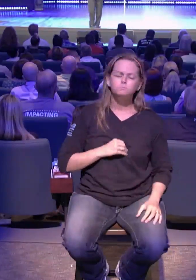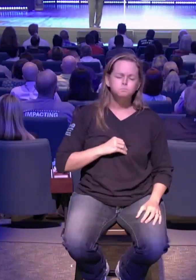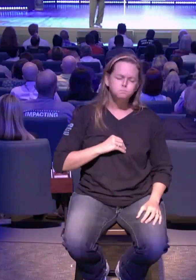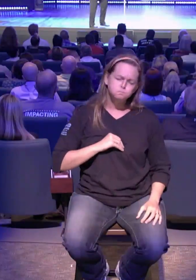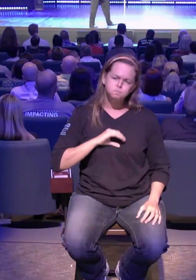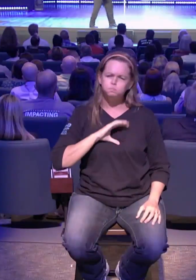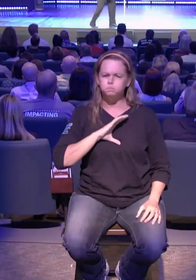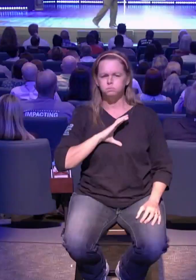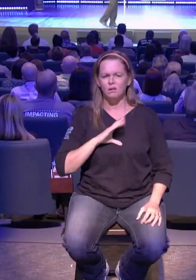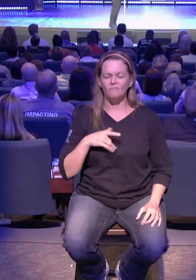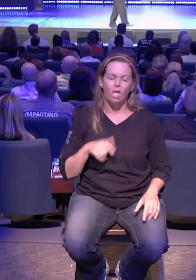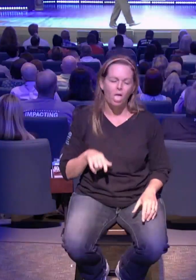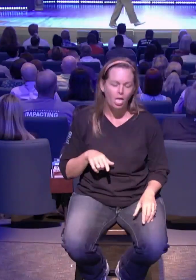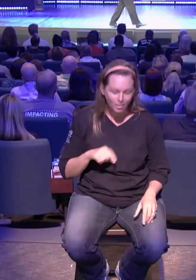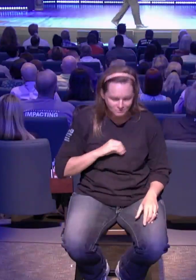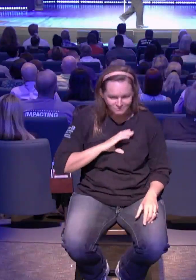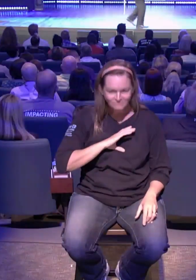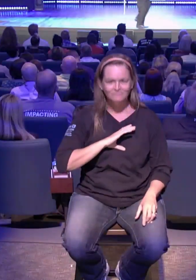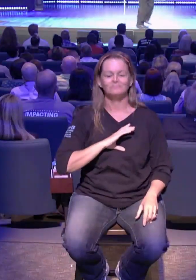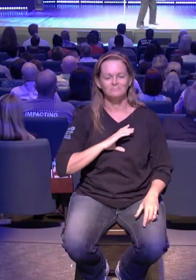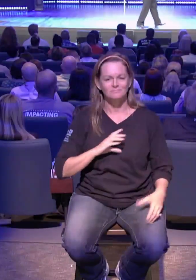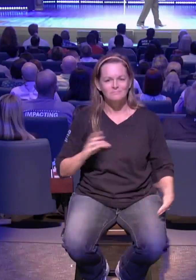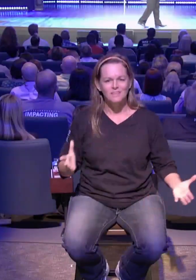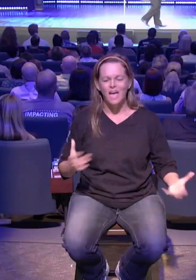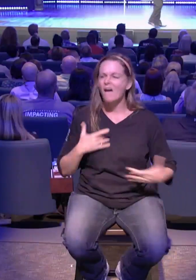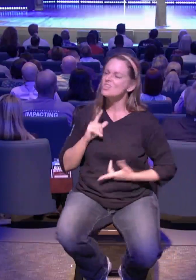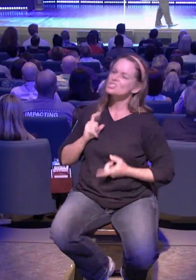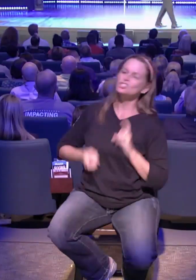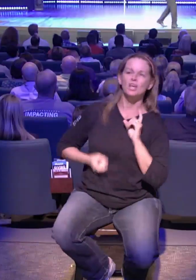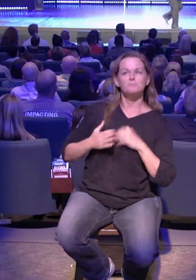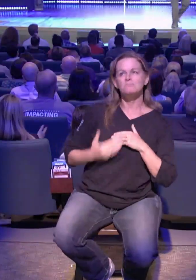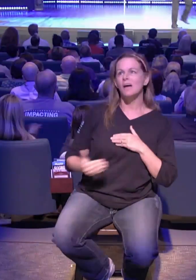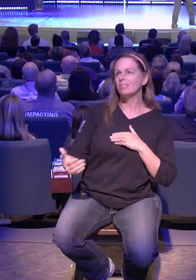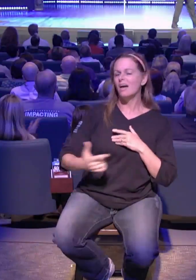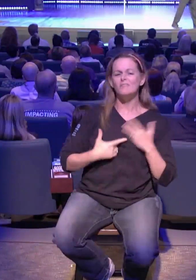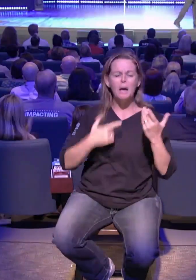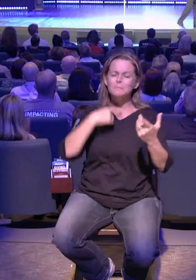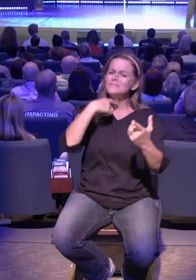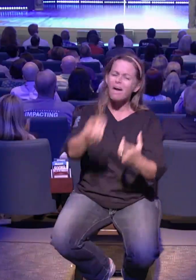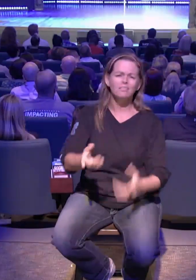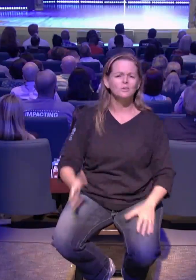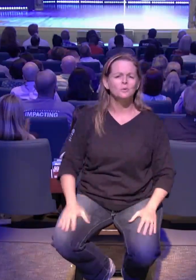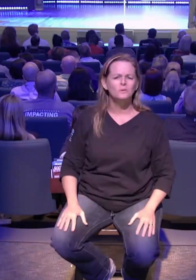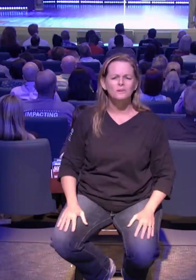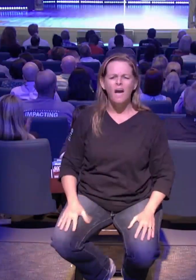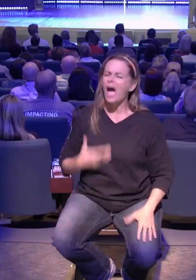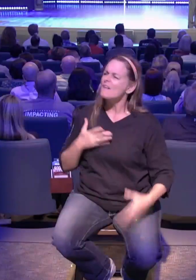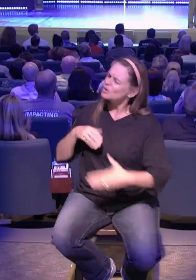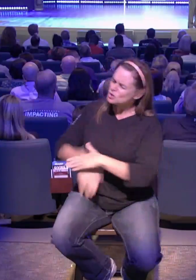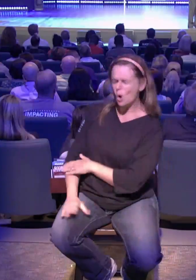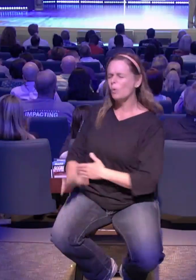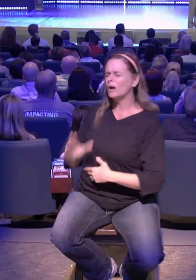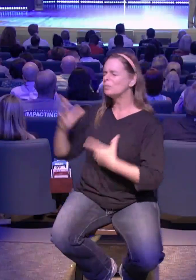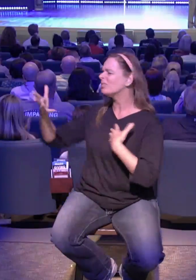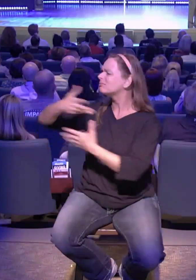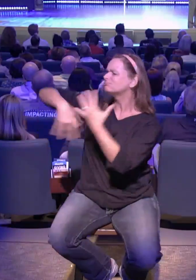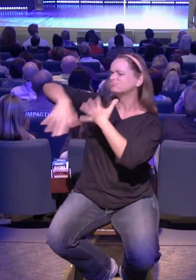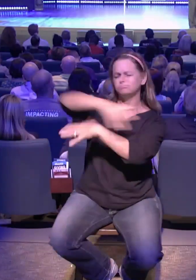It's encouraging to me. It's enriching to me. It's transforming to me. I can't tell you how good it is to be with God's